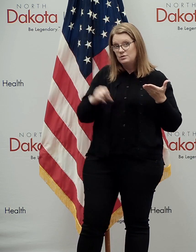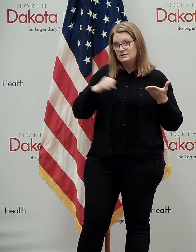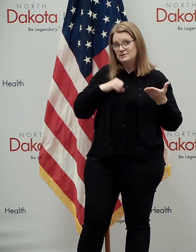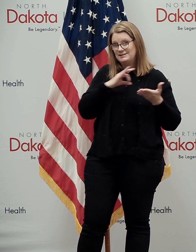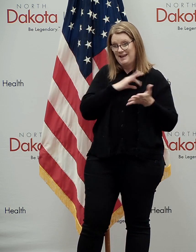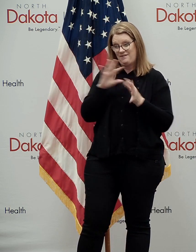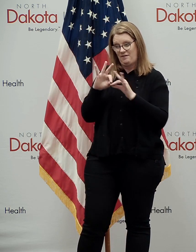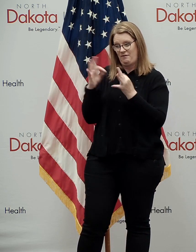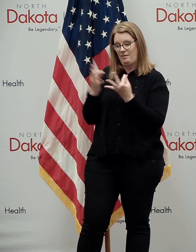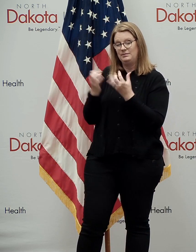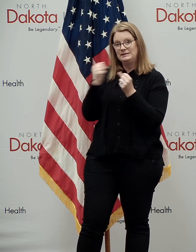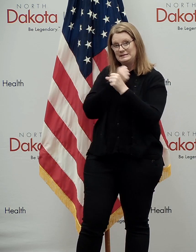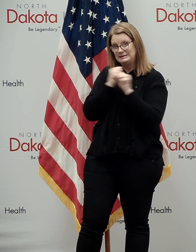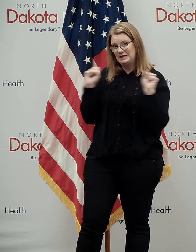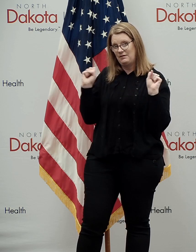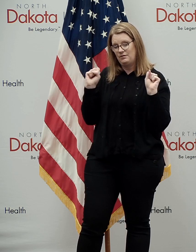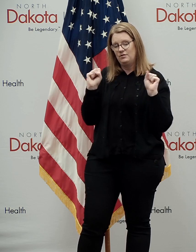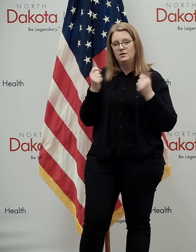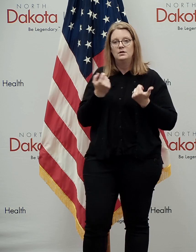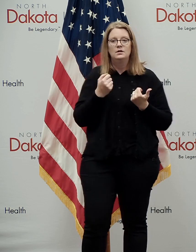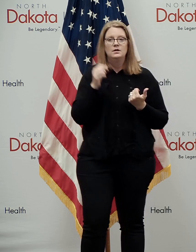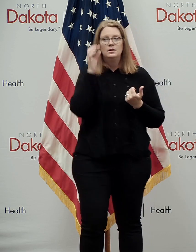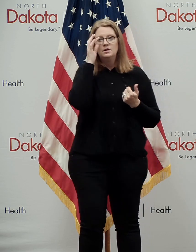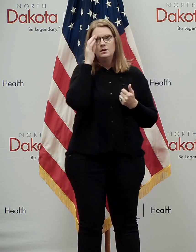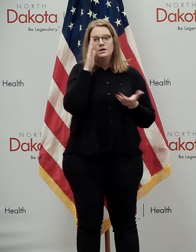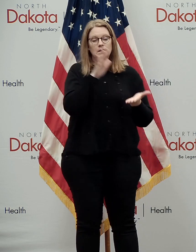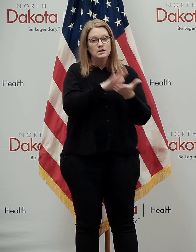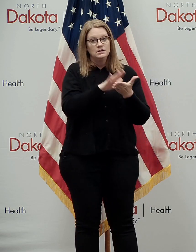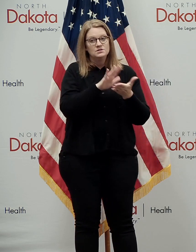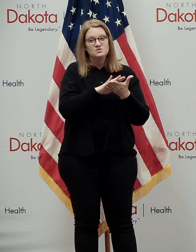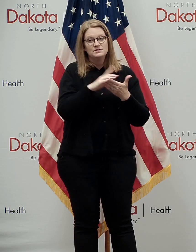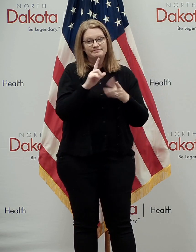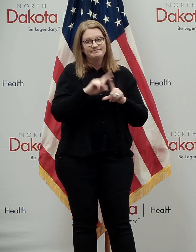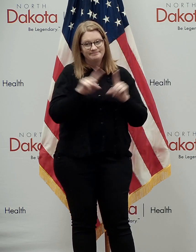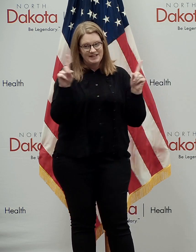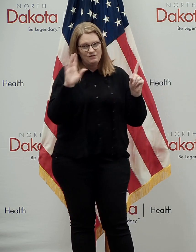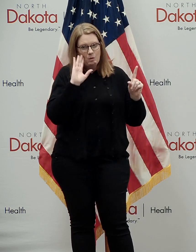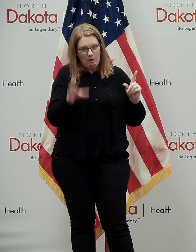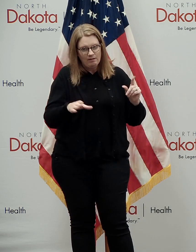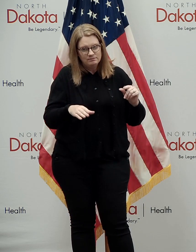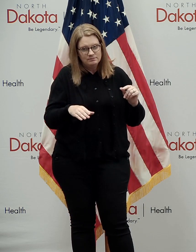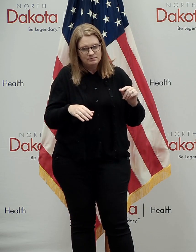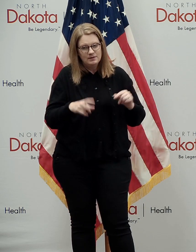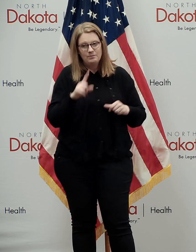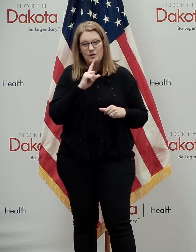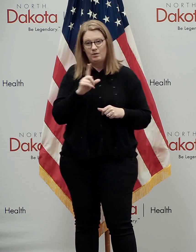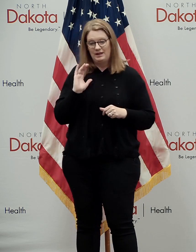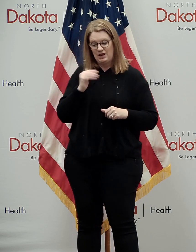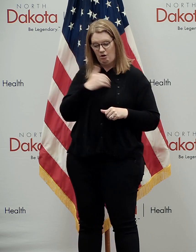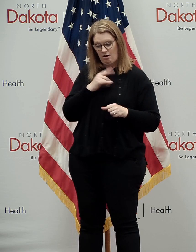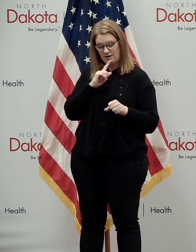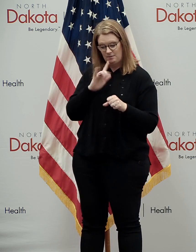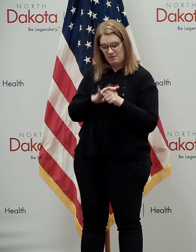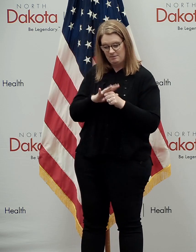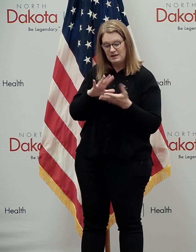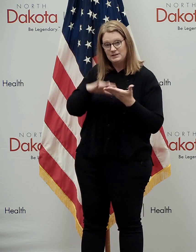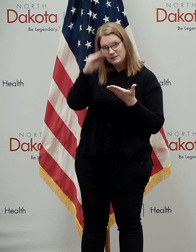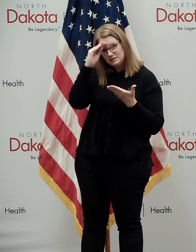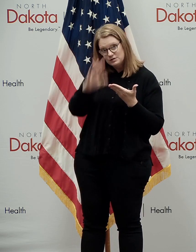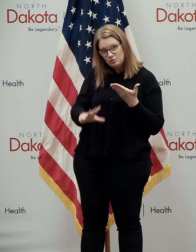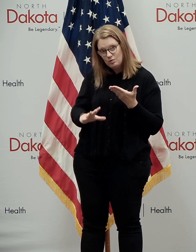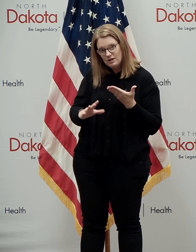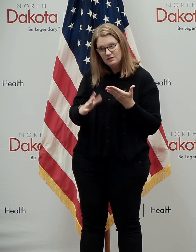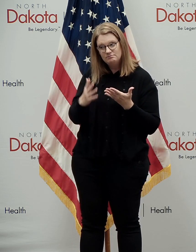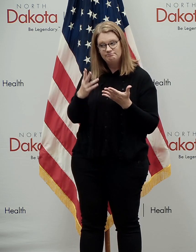safe. Schools will look different this year, but our commitment to student well-being and